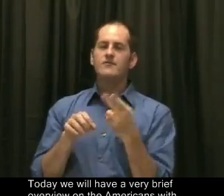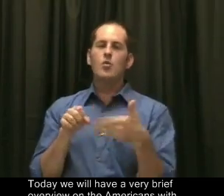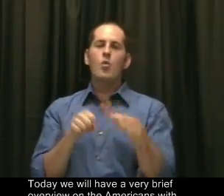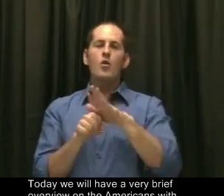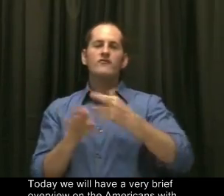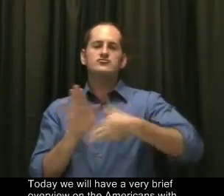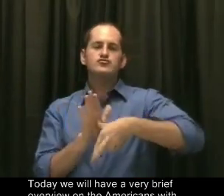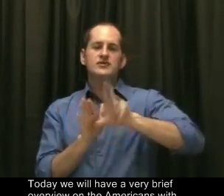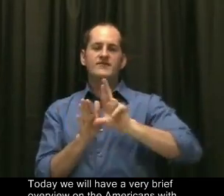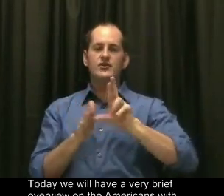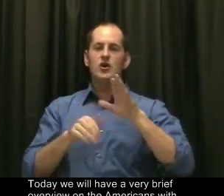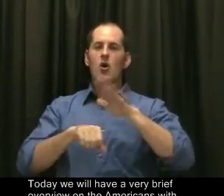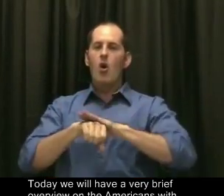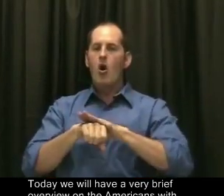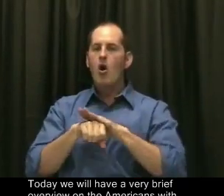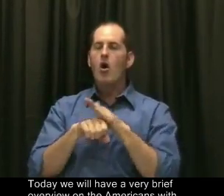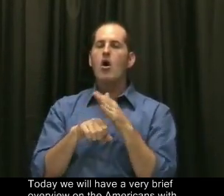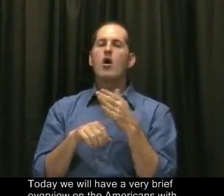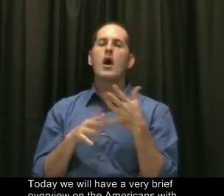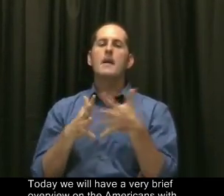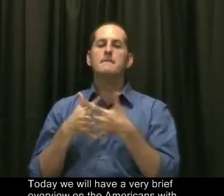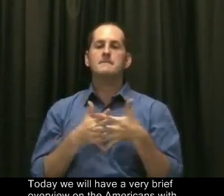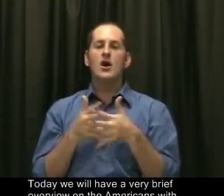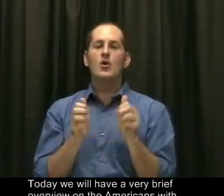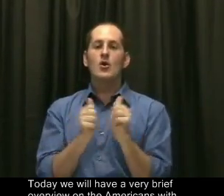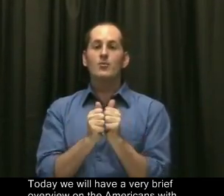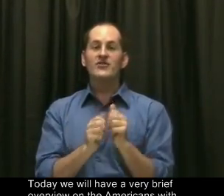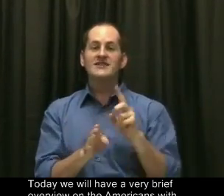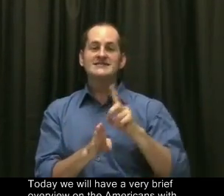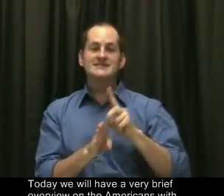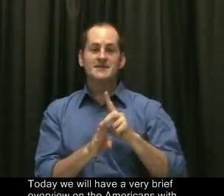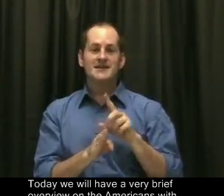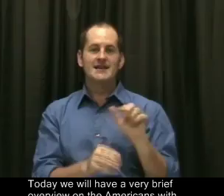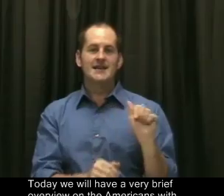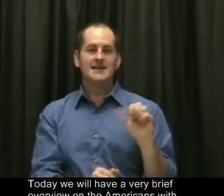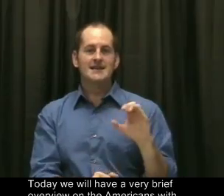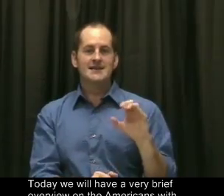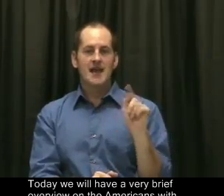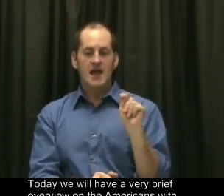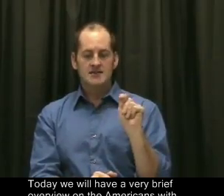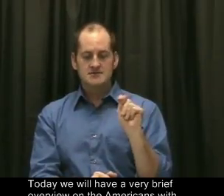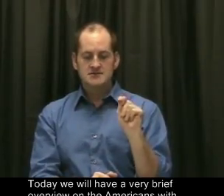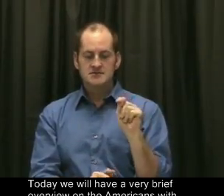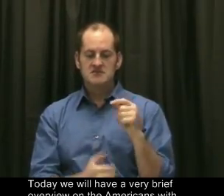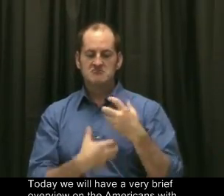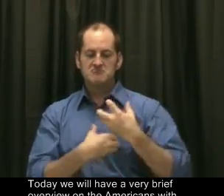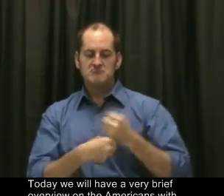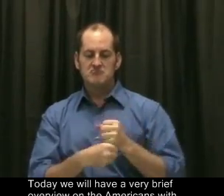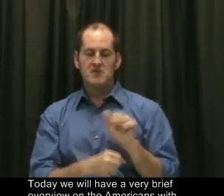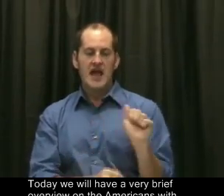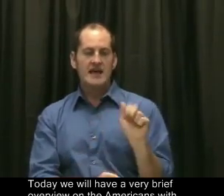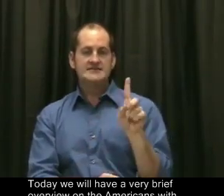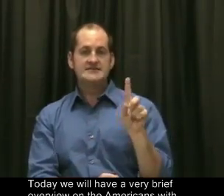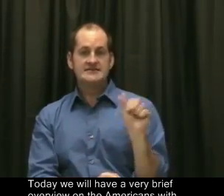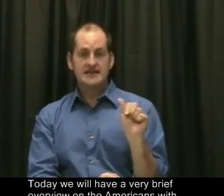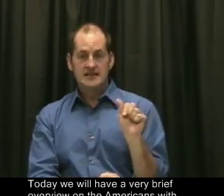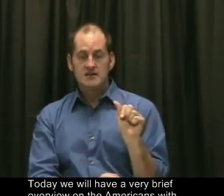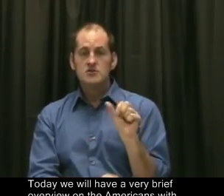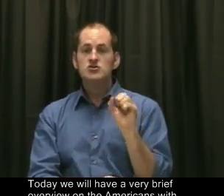Today, we will have a very brief overview on the Americans with Disabilities Act, or ADA.